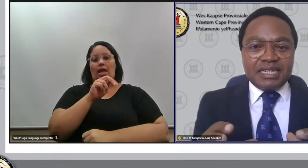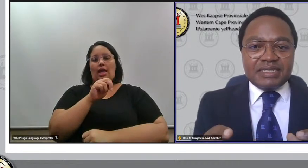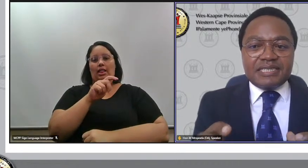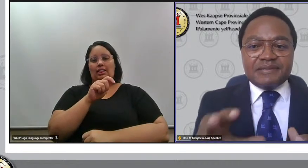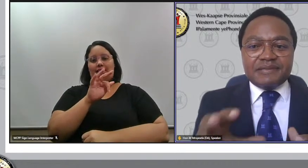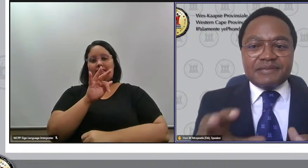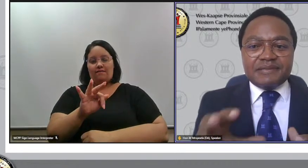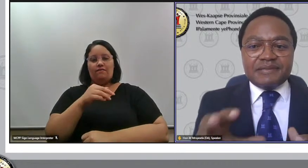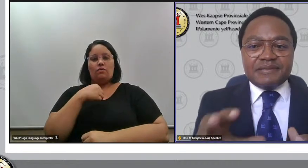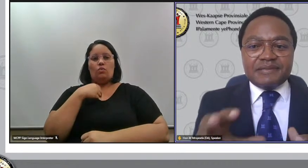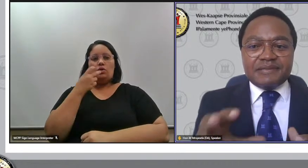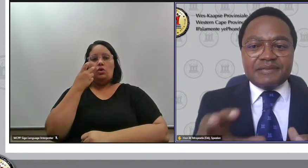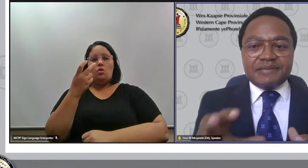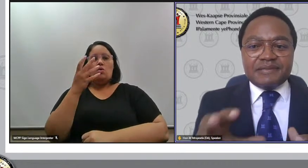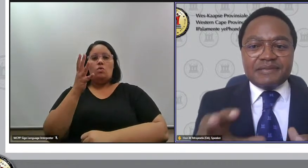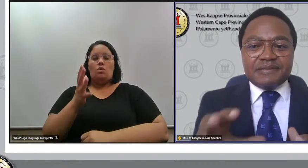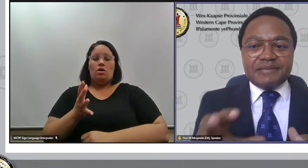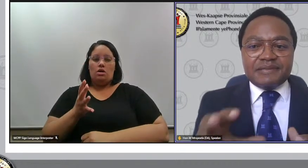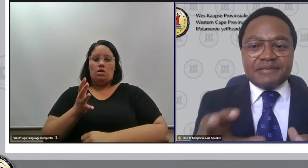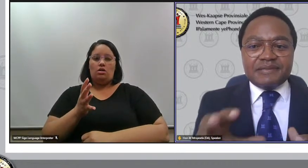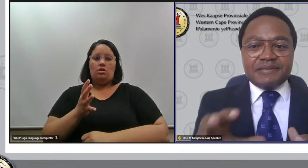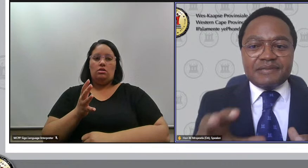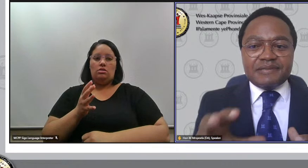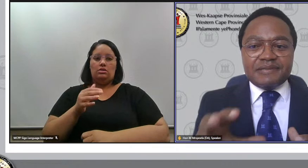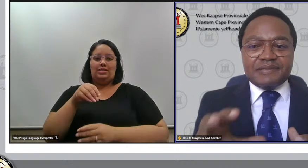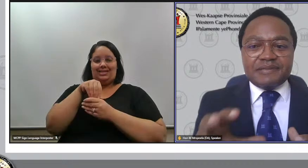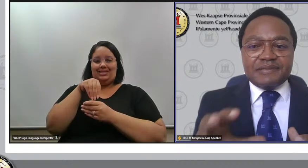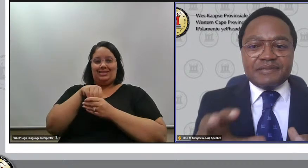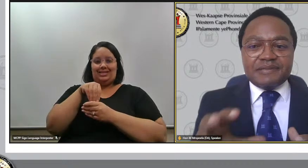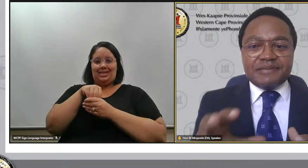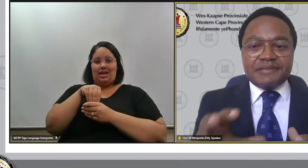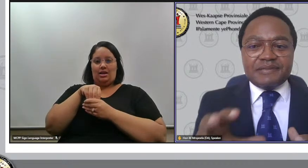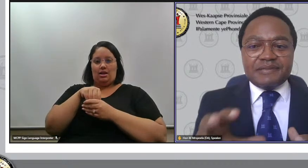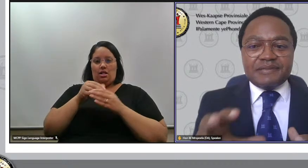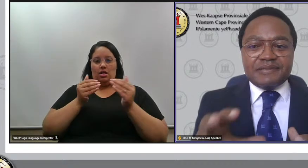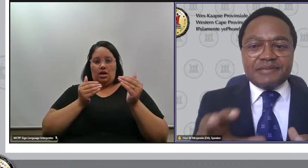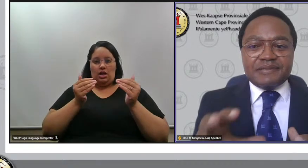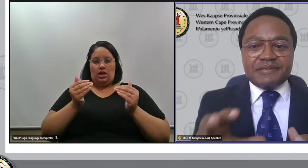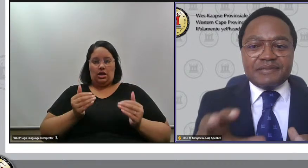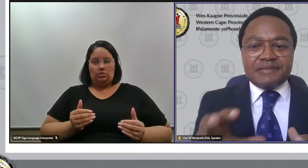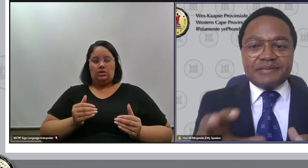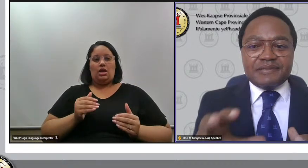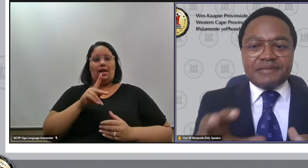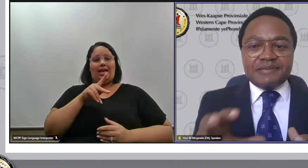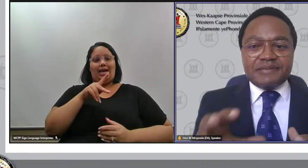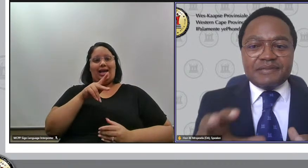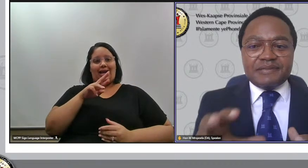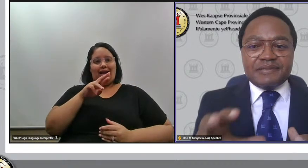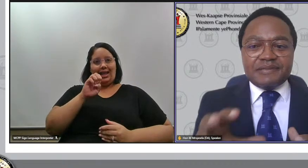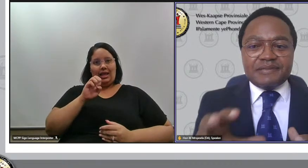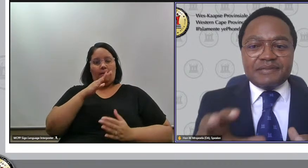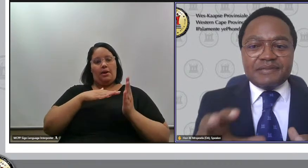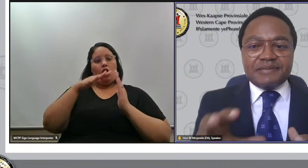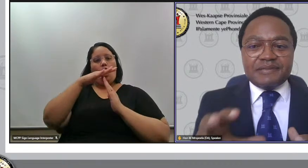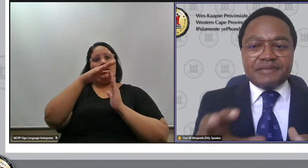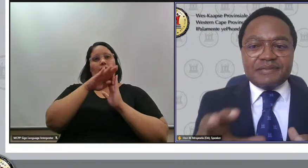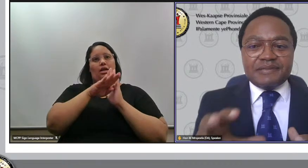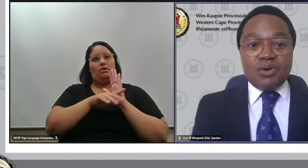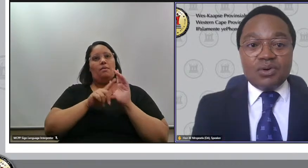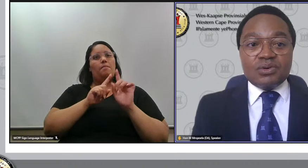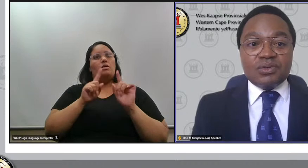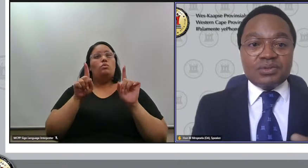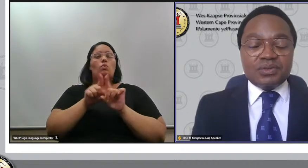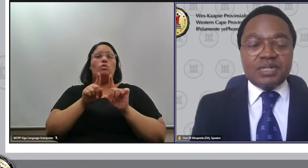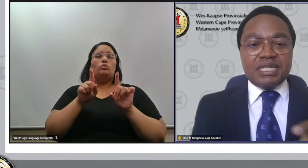looking at the internal arrangements and the prioritization, but of course, looking